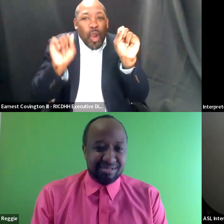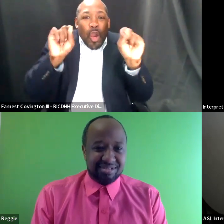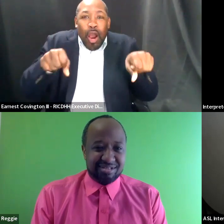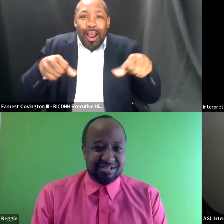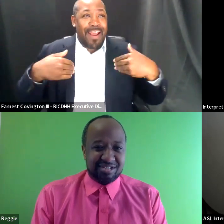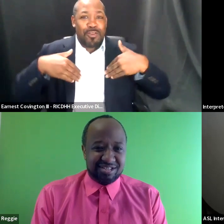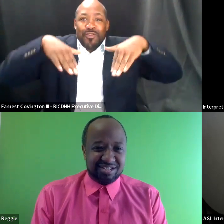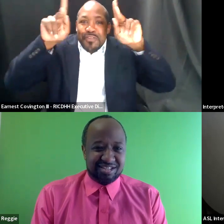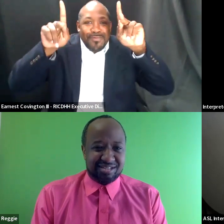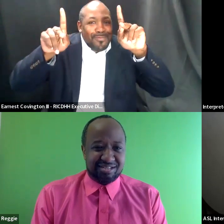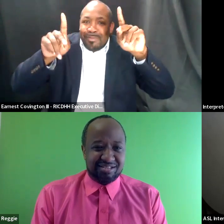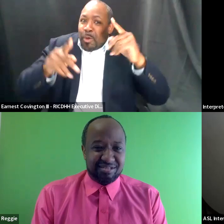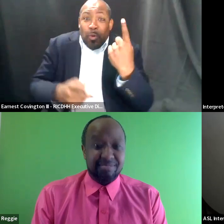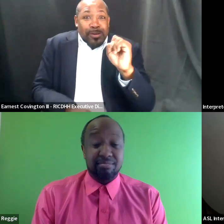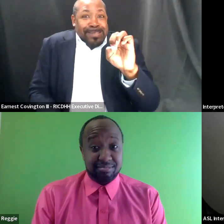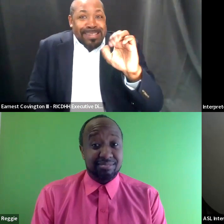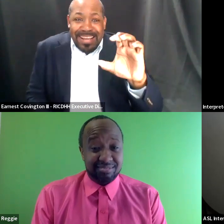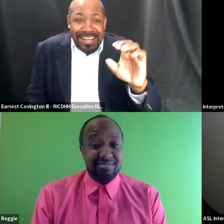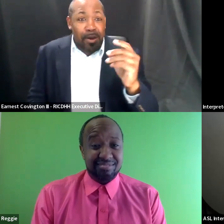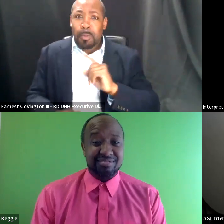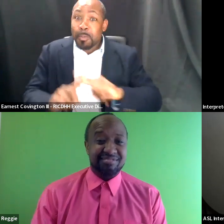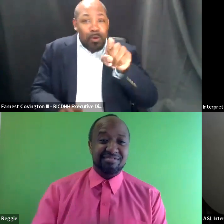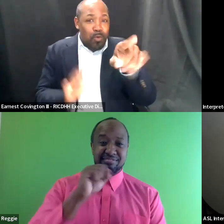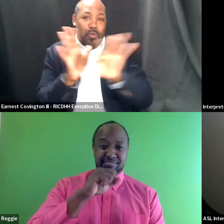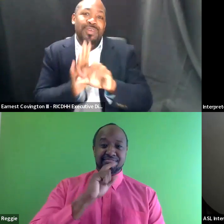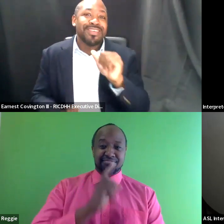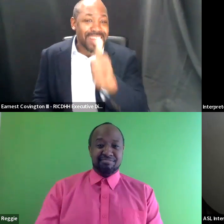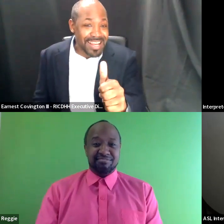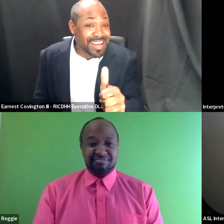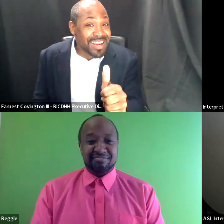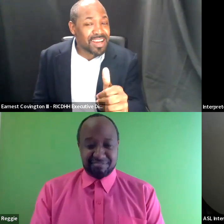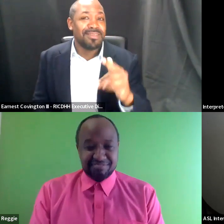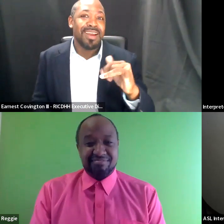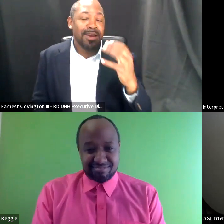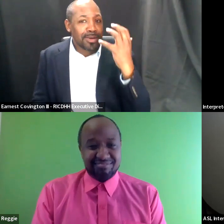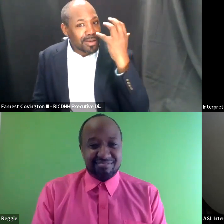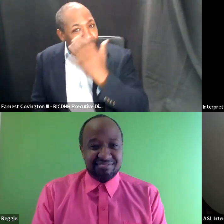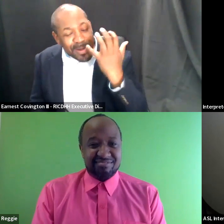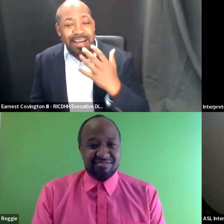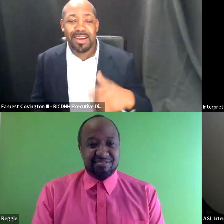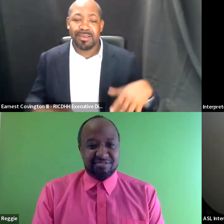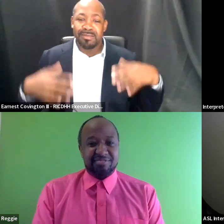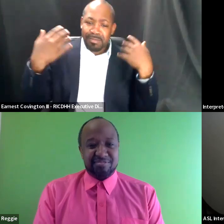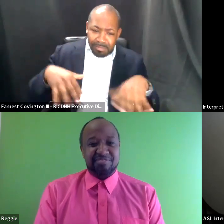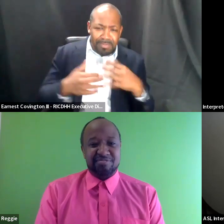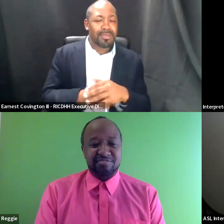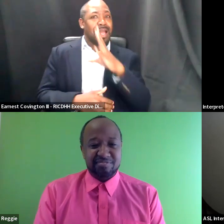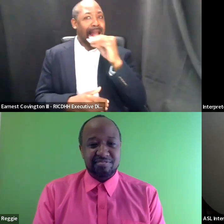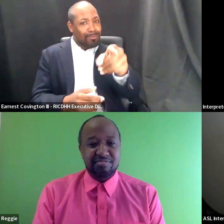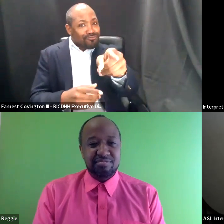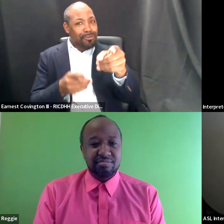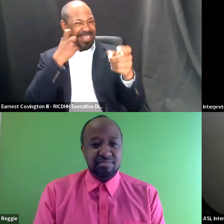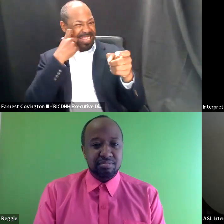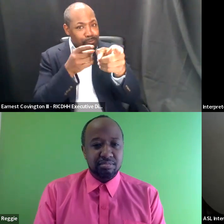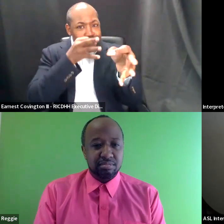people they have that resiliency, right? They have that persistence. They just will not give up. And it's nice to